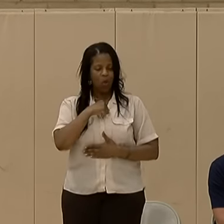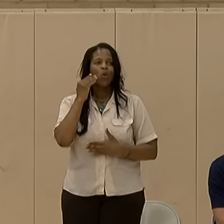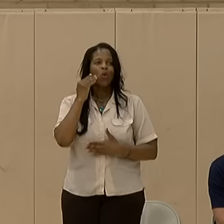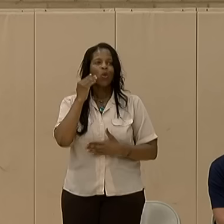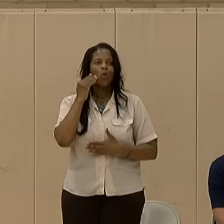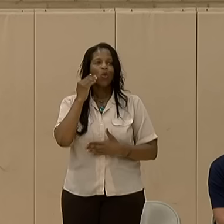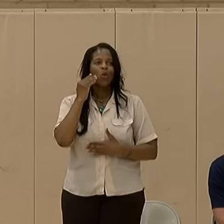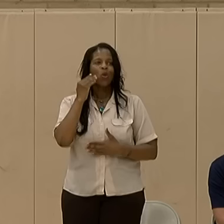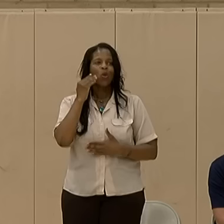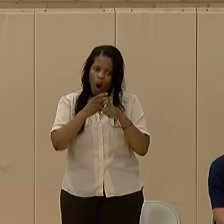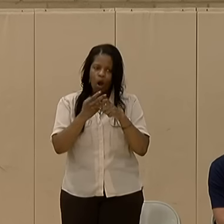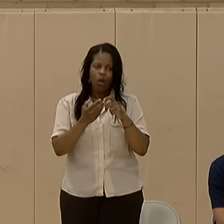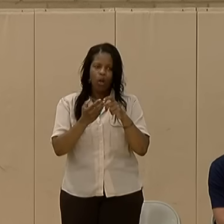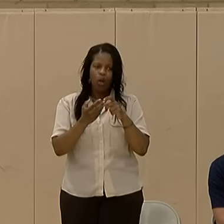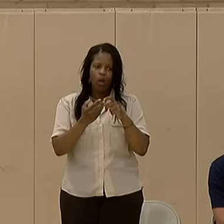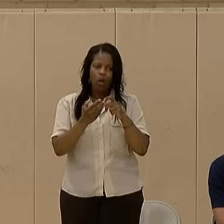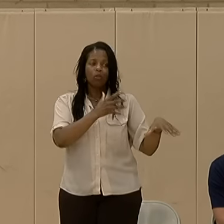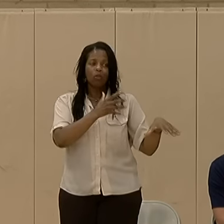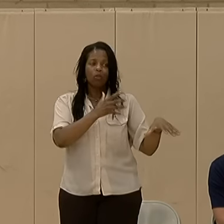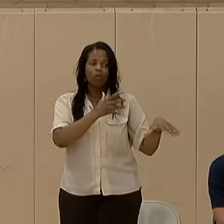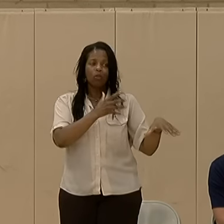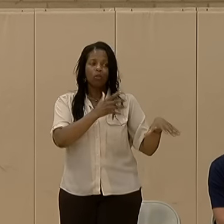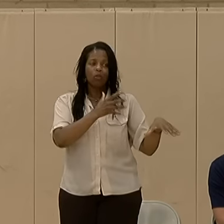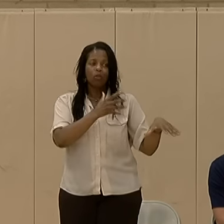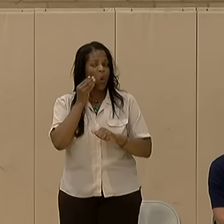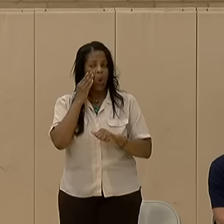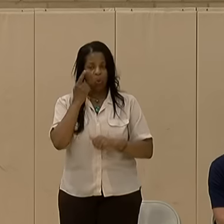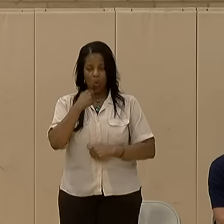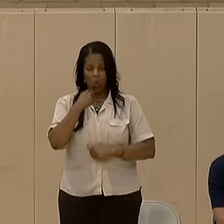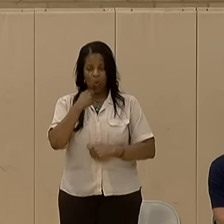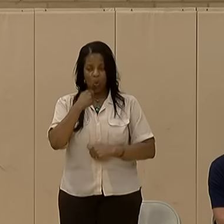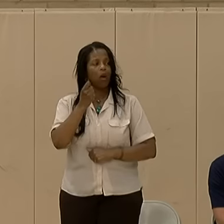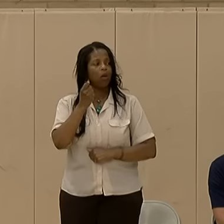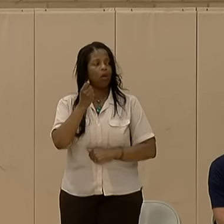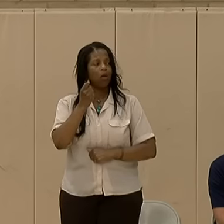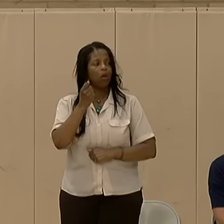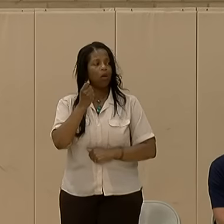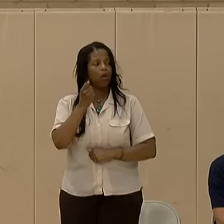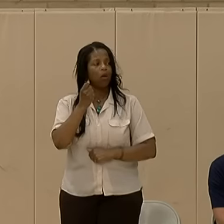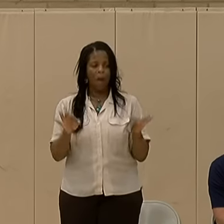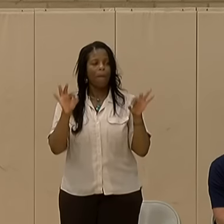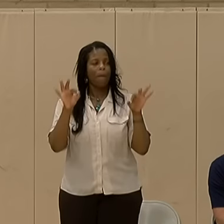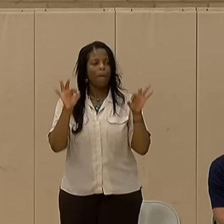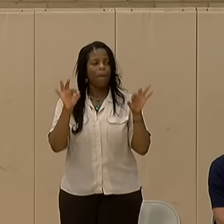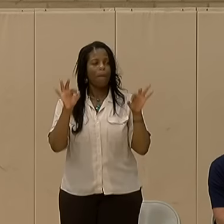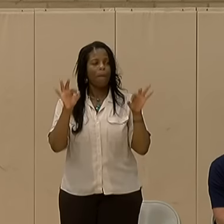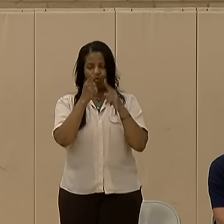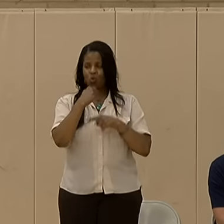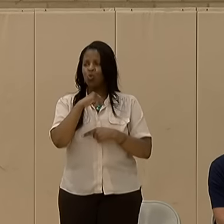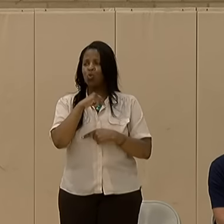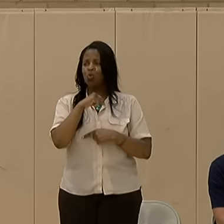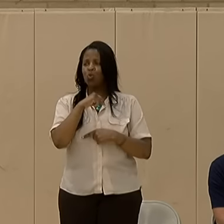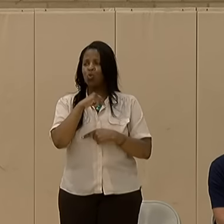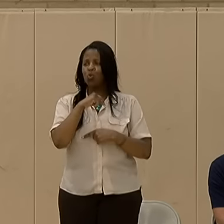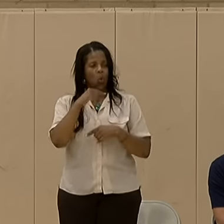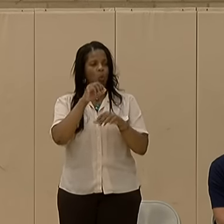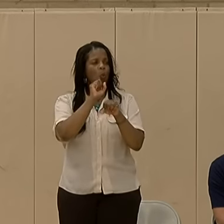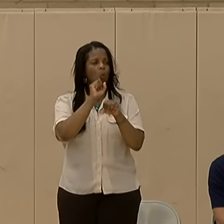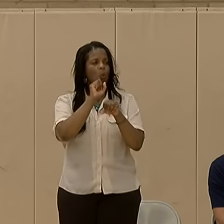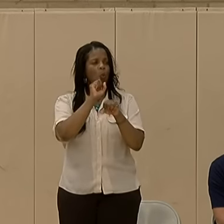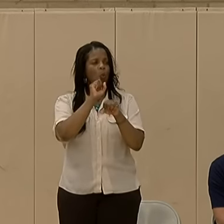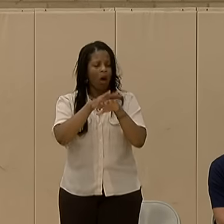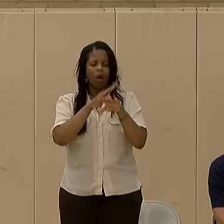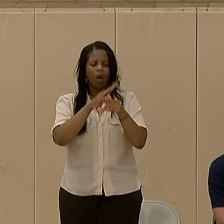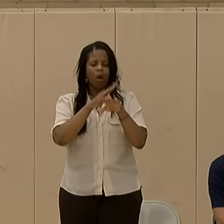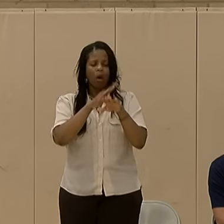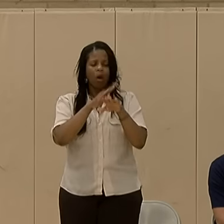homes, and we understand, and it's important to us, and we're working on the plan to do it, but to do